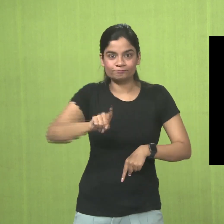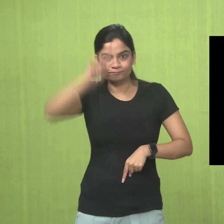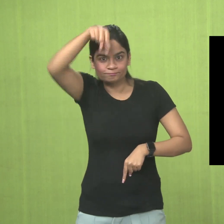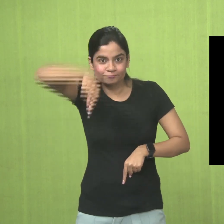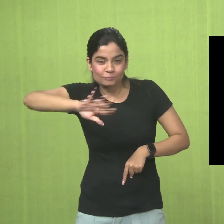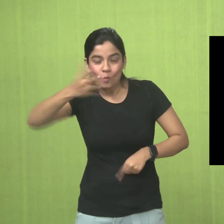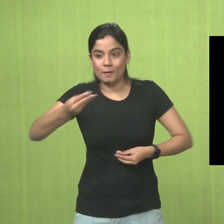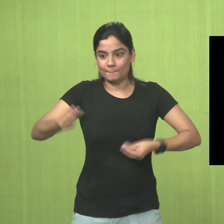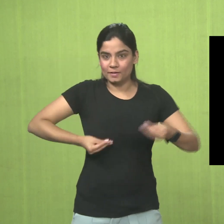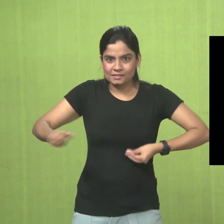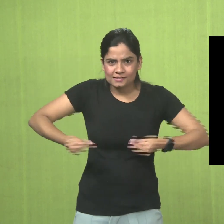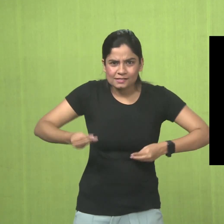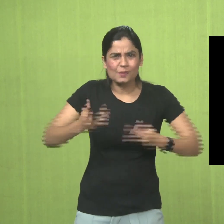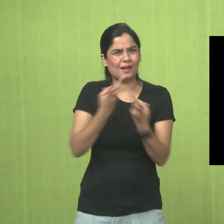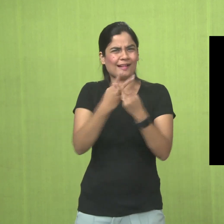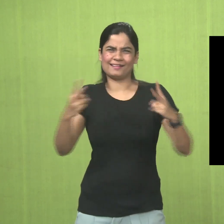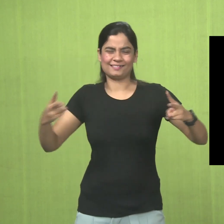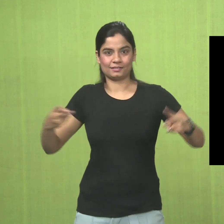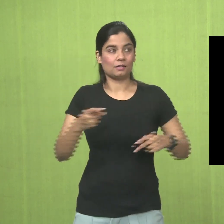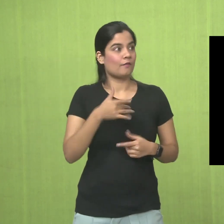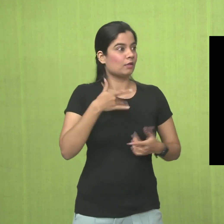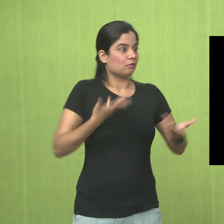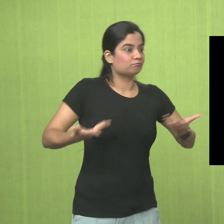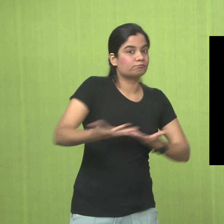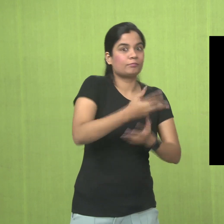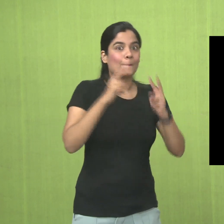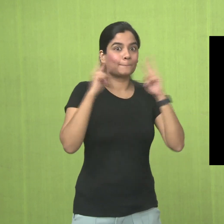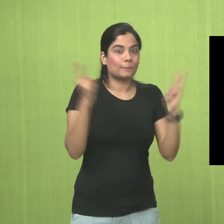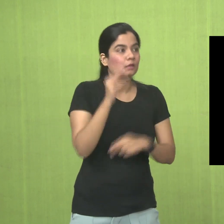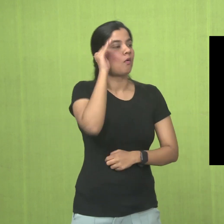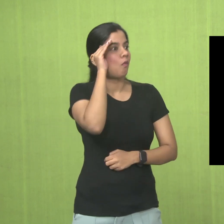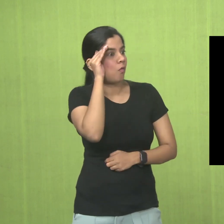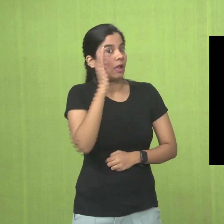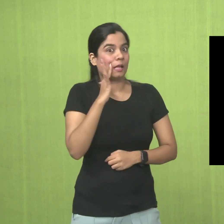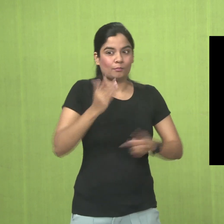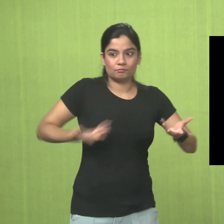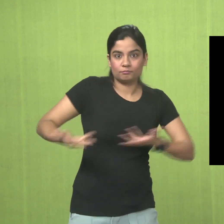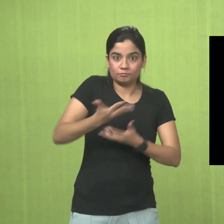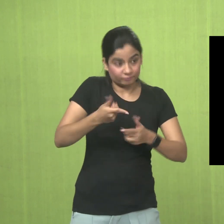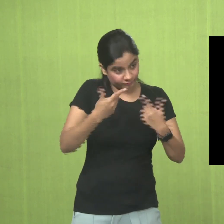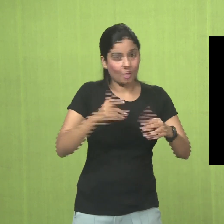or something about the share markets or anything for that sort, if you're listening in that meeting, do not